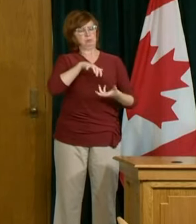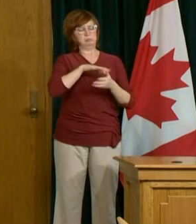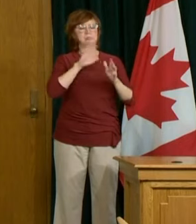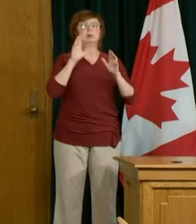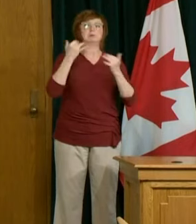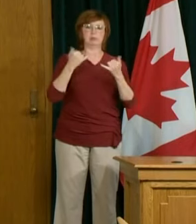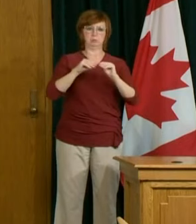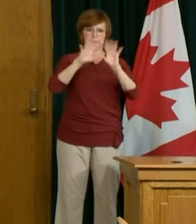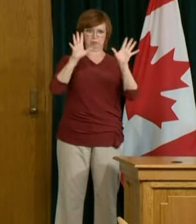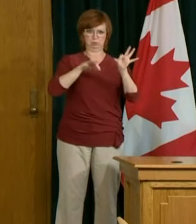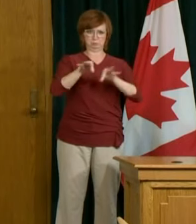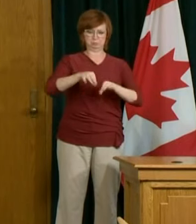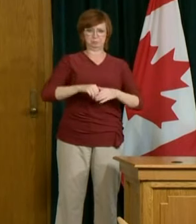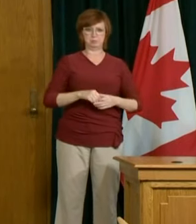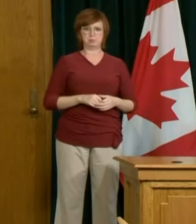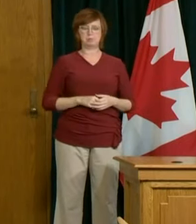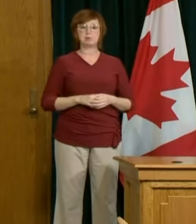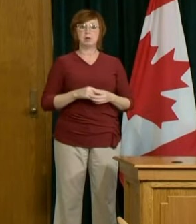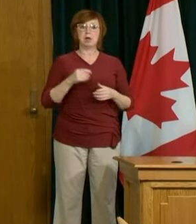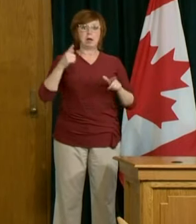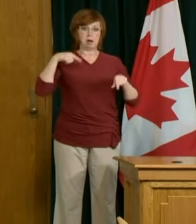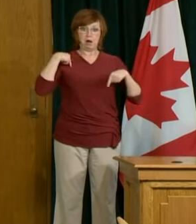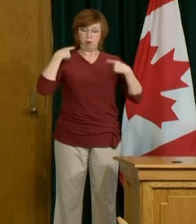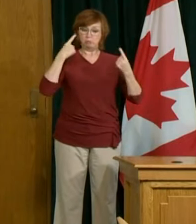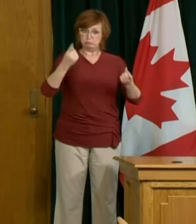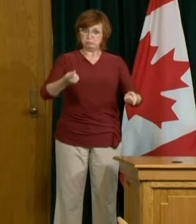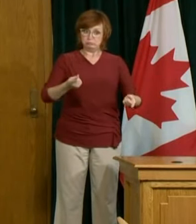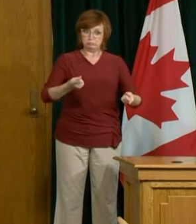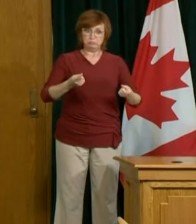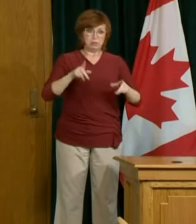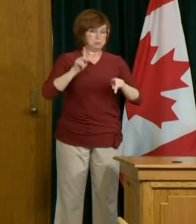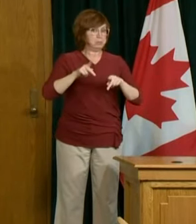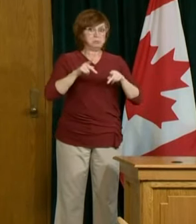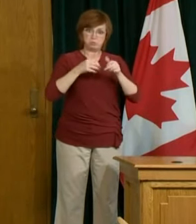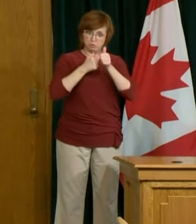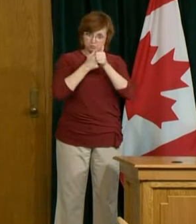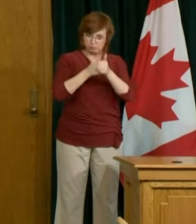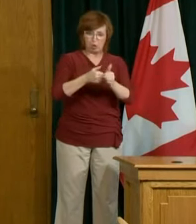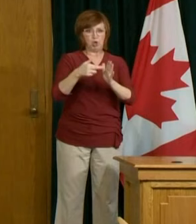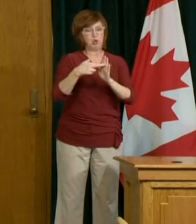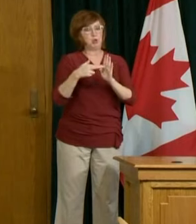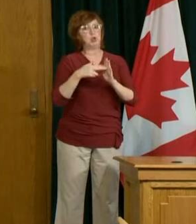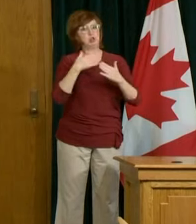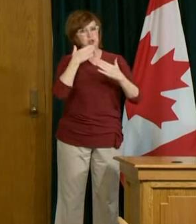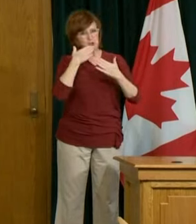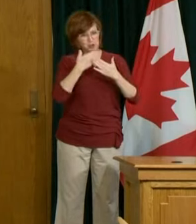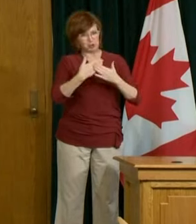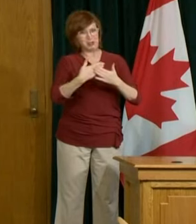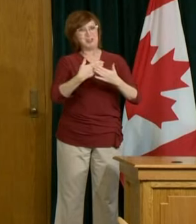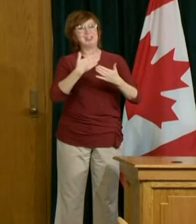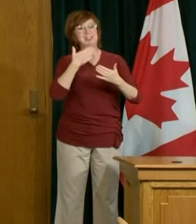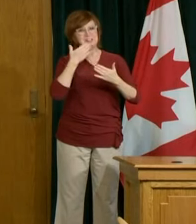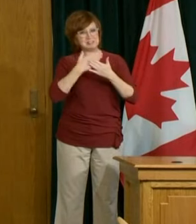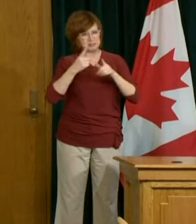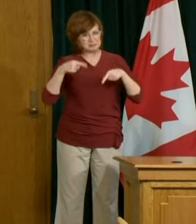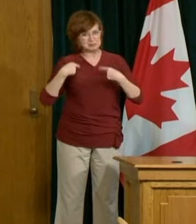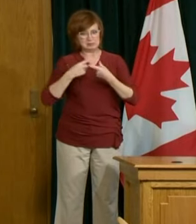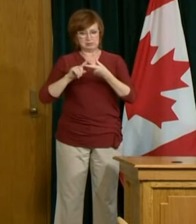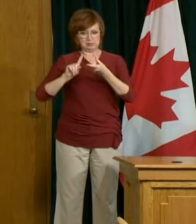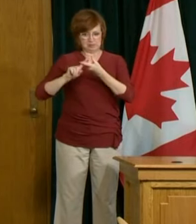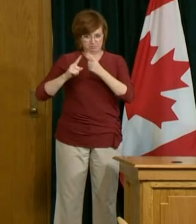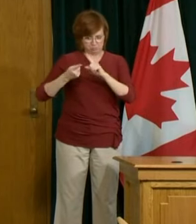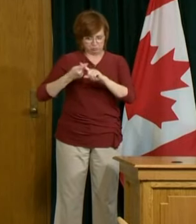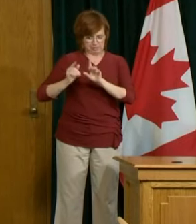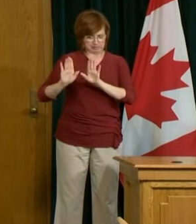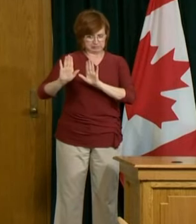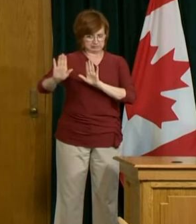to really not meeting our friends, our family who don't live in the same household, and that's been really a very effective tool